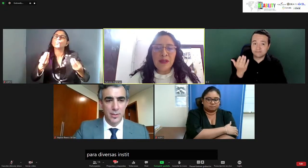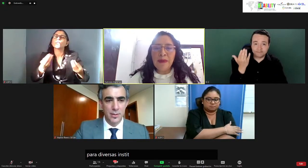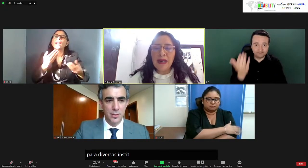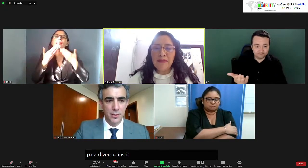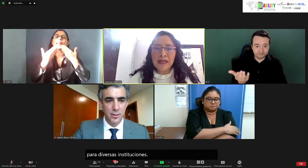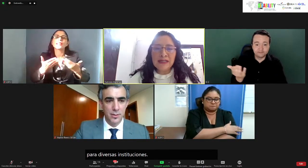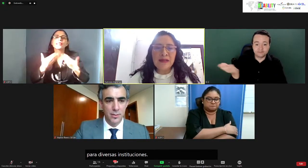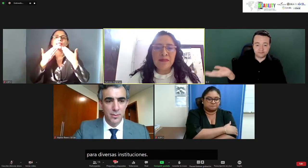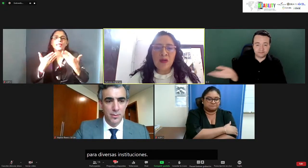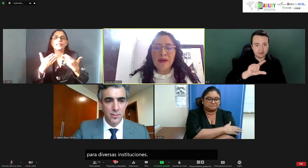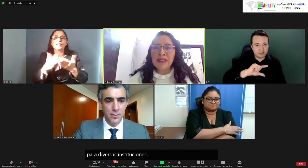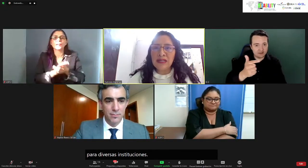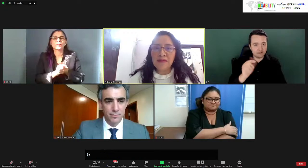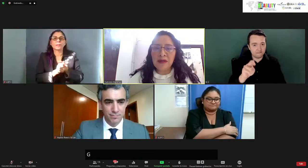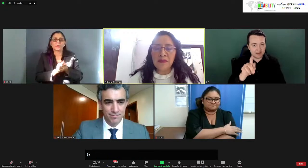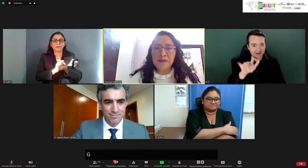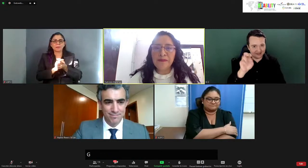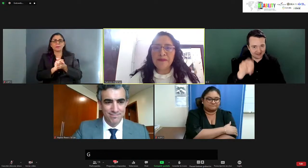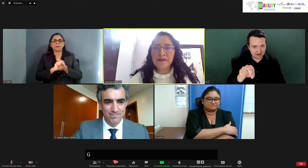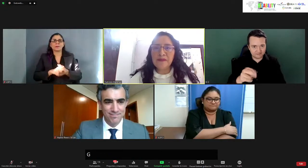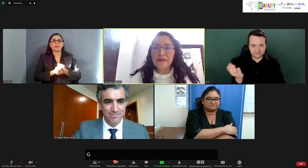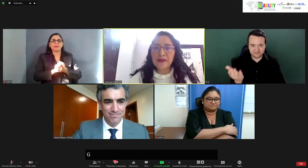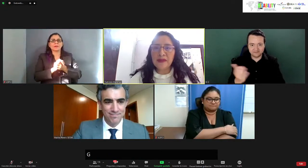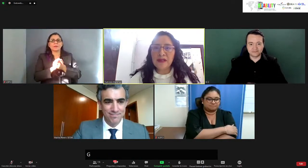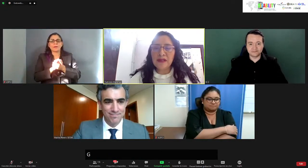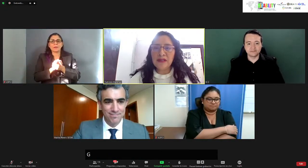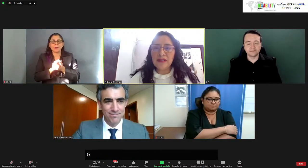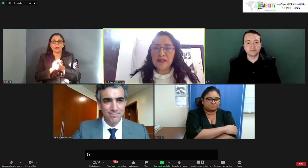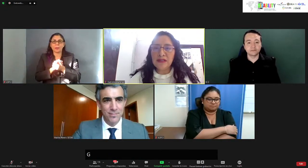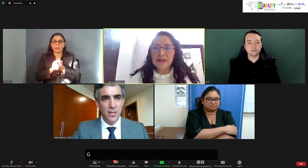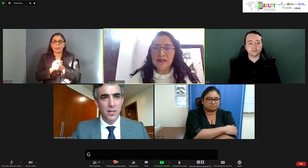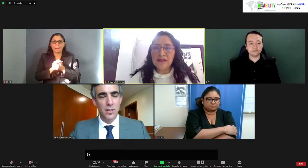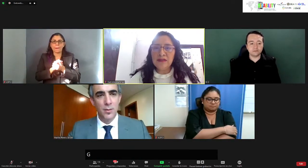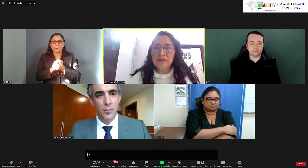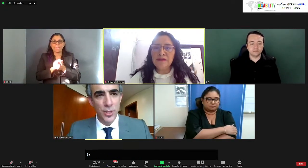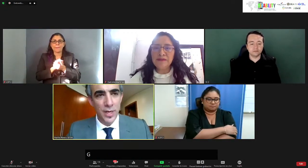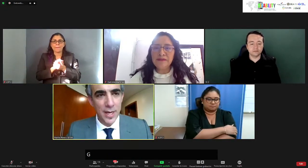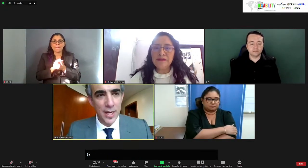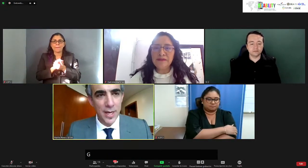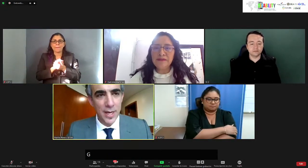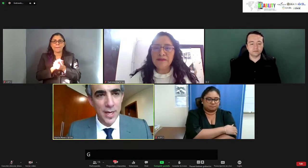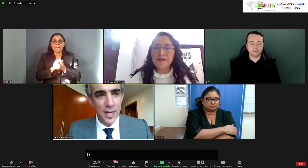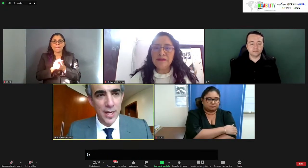thank you very much the floor is yours my dear martin rivero